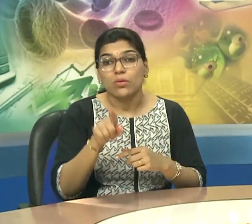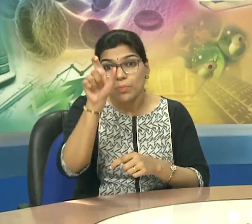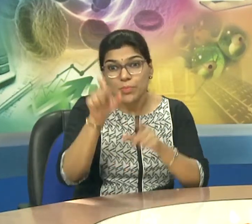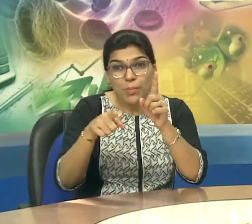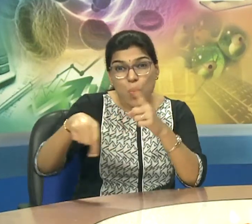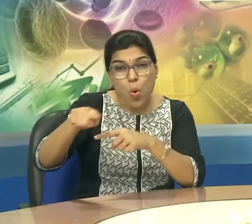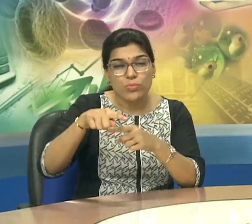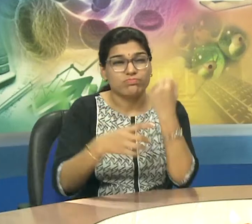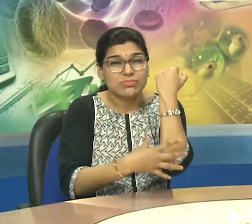says